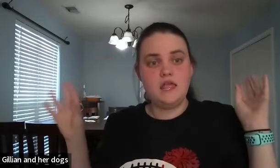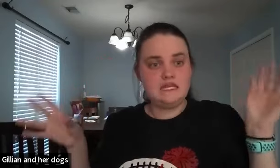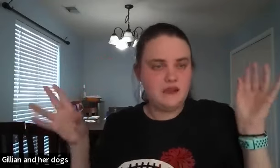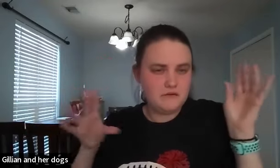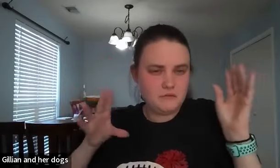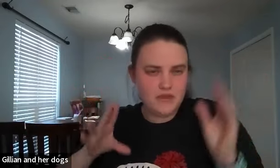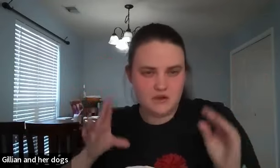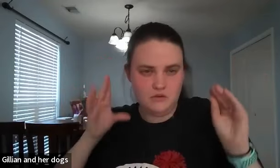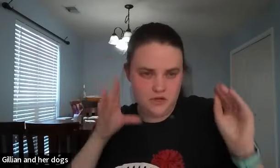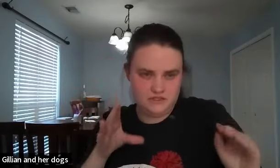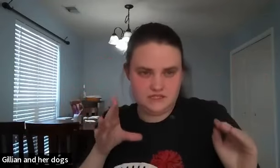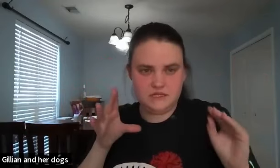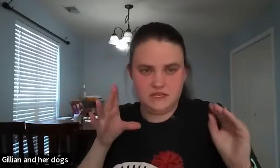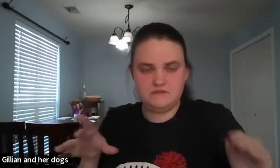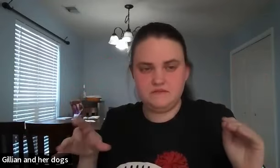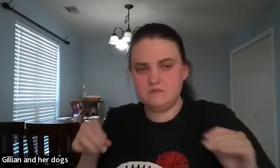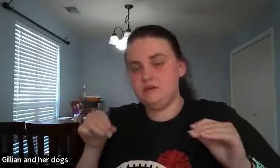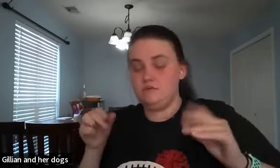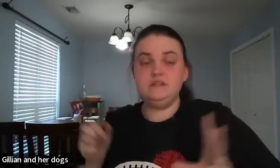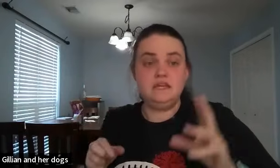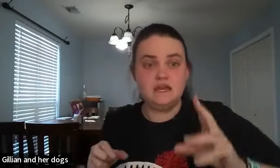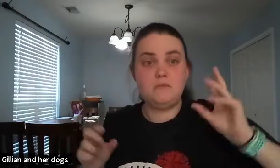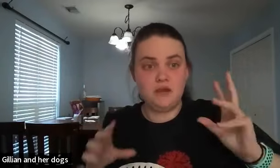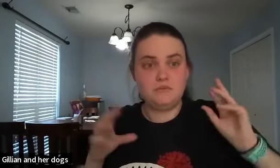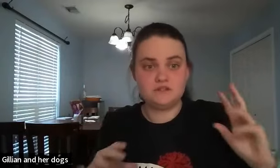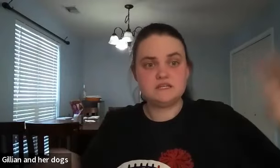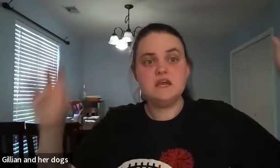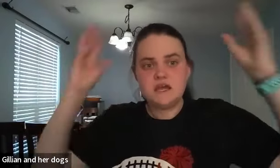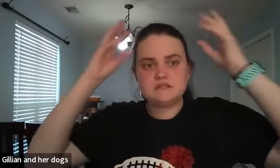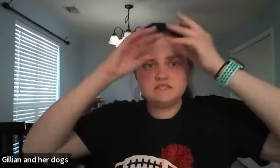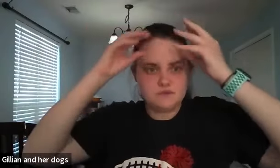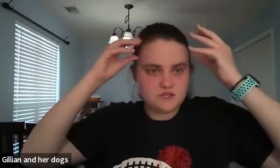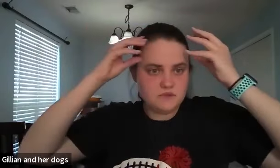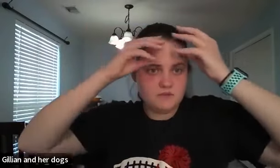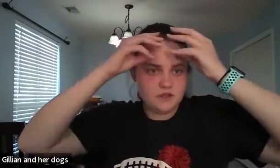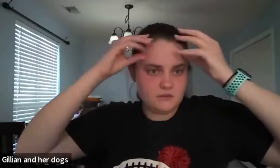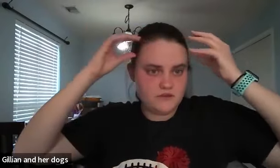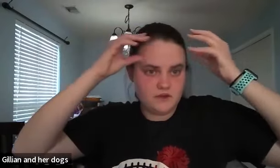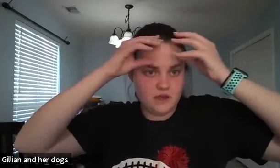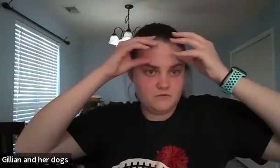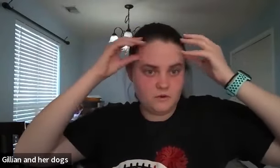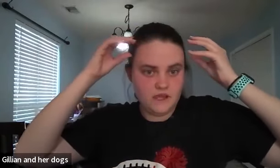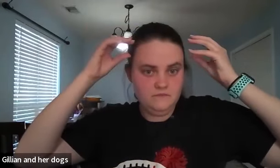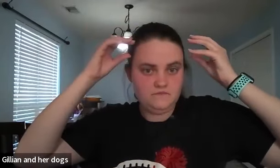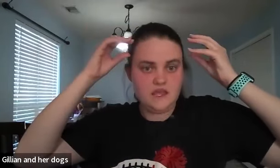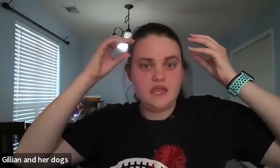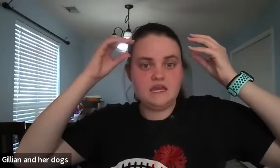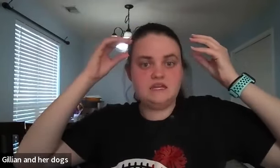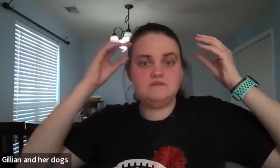any kind of male person in a family, well, really any kind of male person is going to typically be up here by the forehead, and any